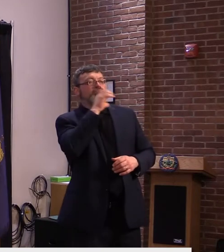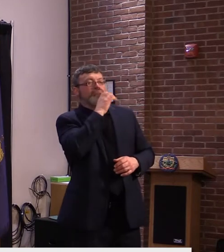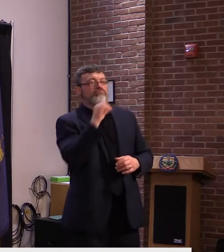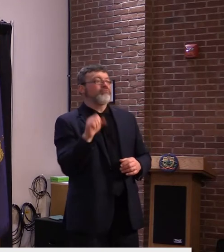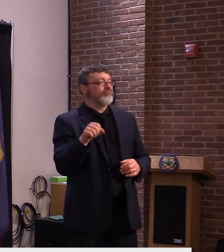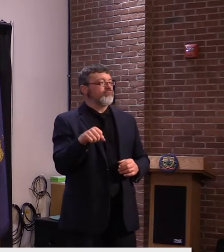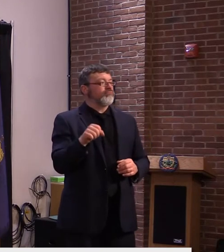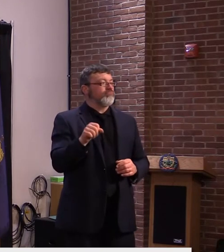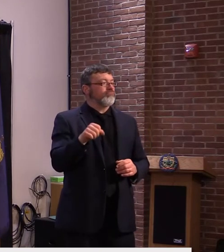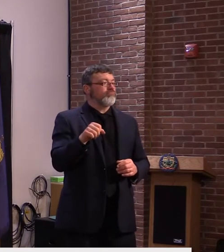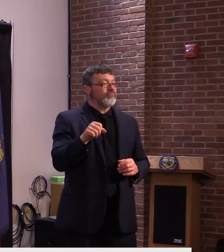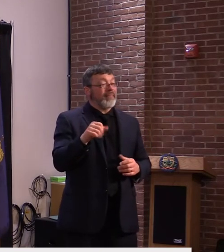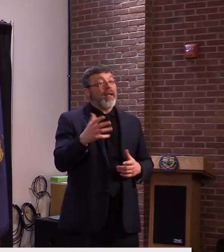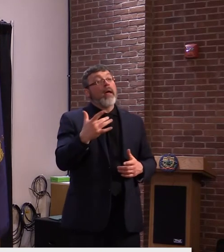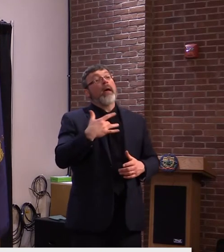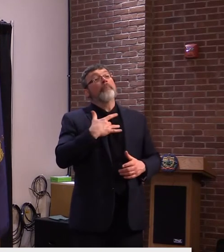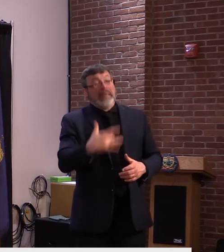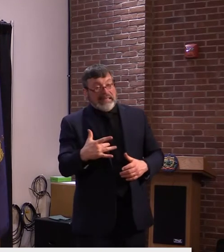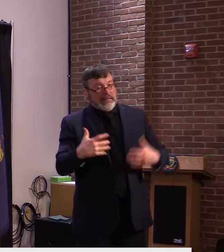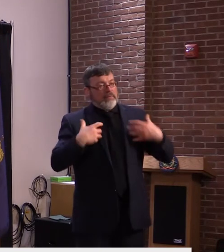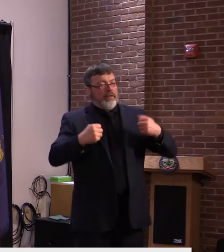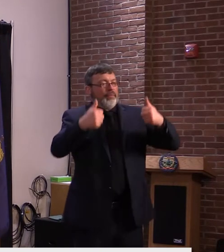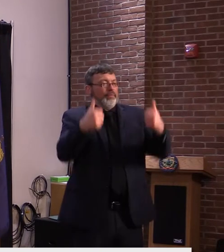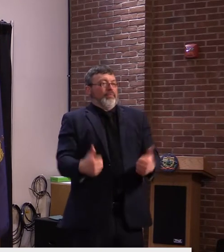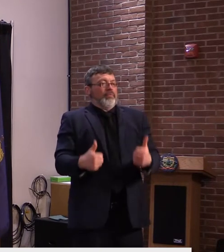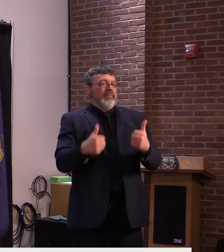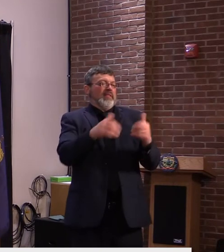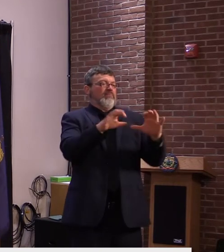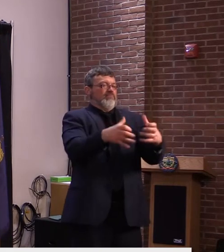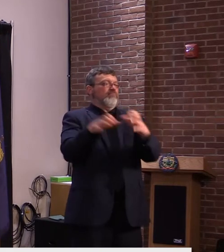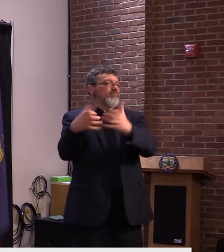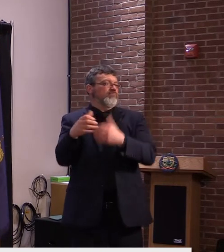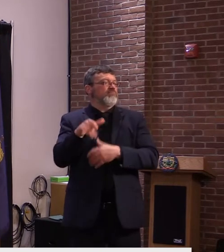that have added to their